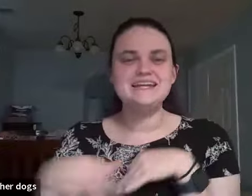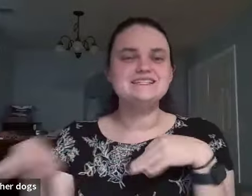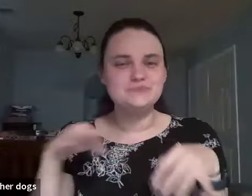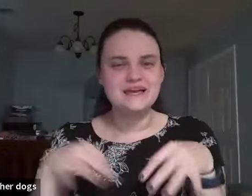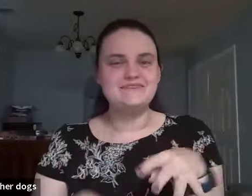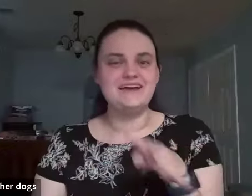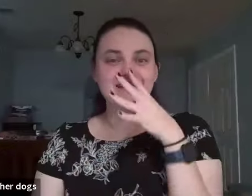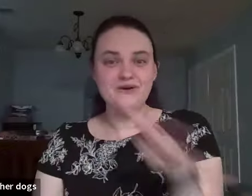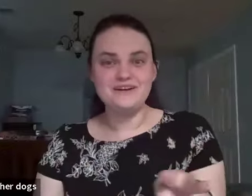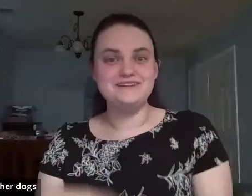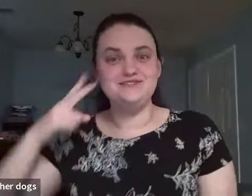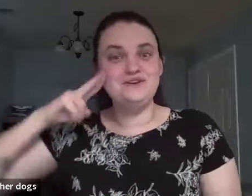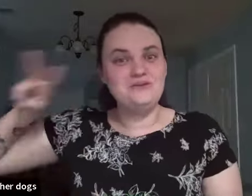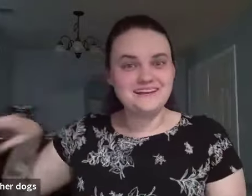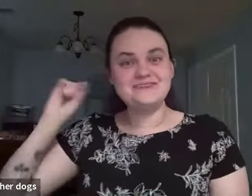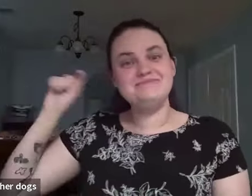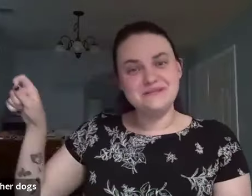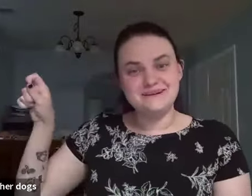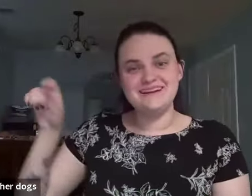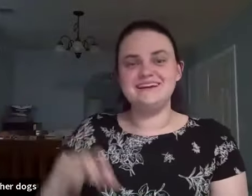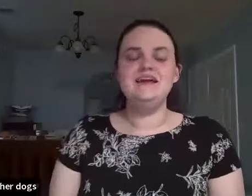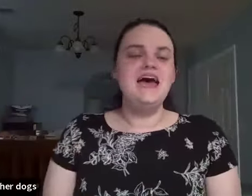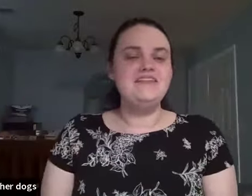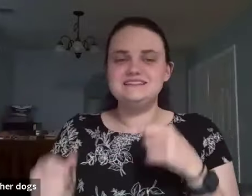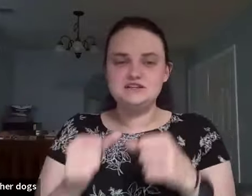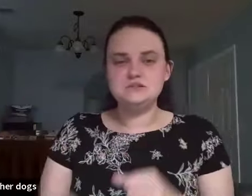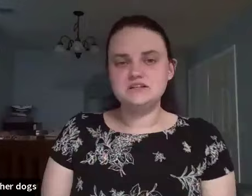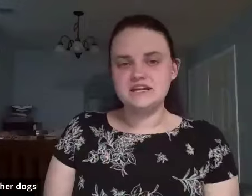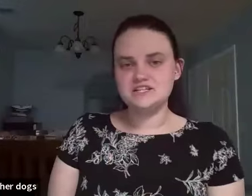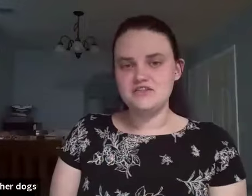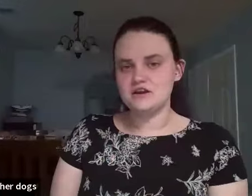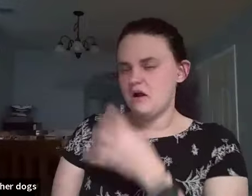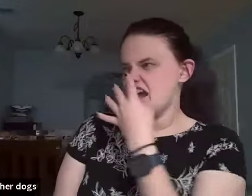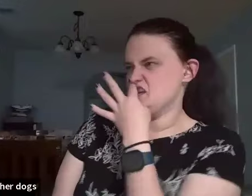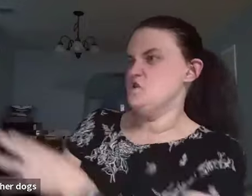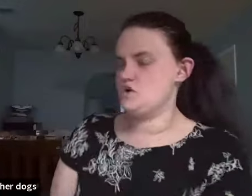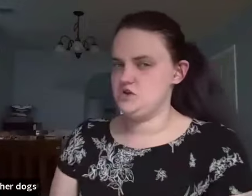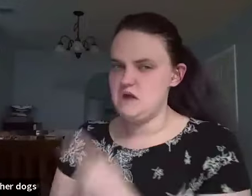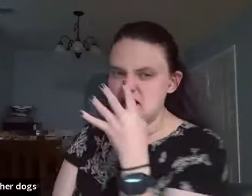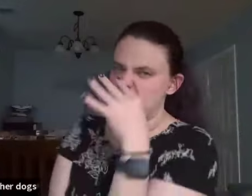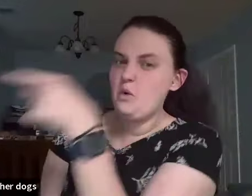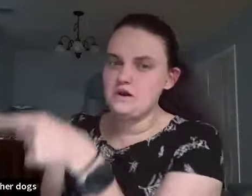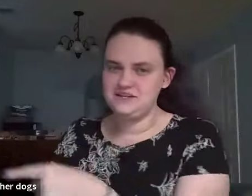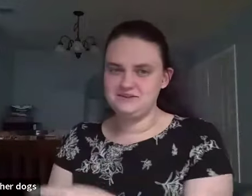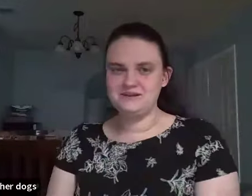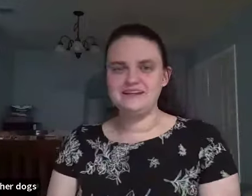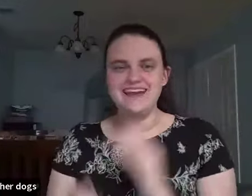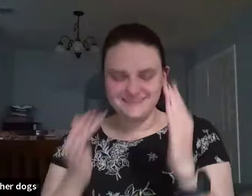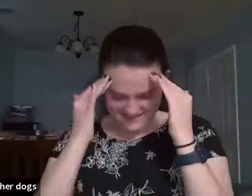had to explain that ignoring means you don't look at them, period. And they still would look at each other and go, I ignore you. I'm ignoring you. And I'm like, that's